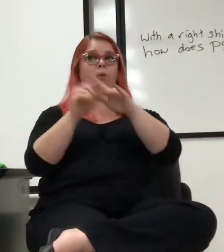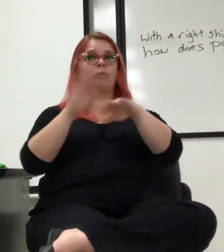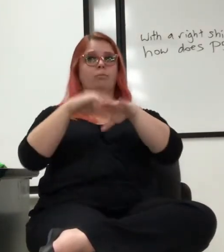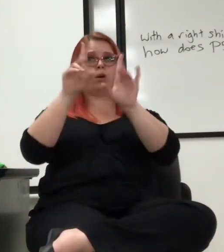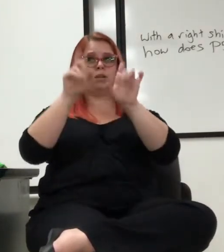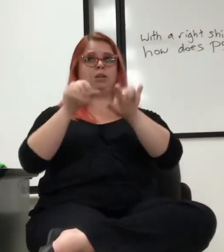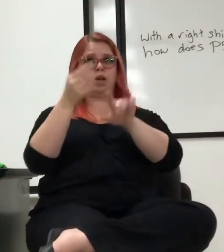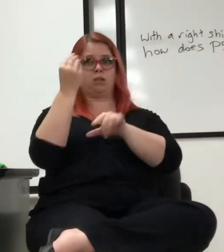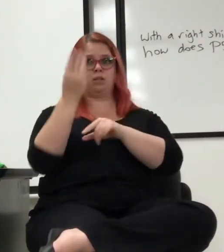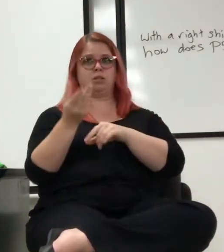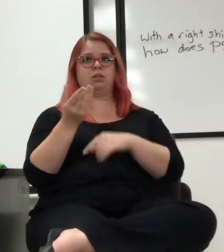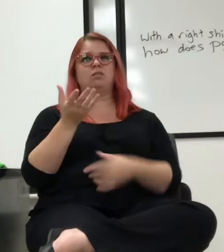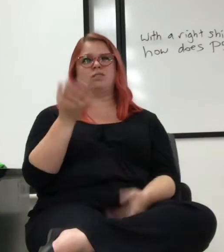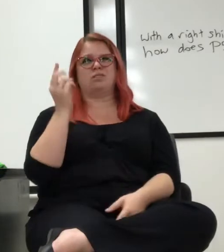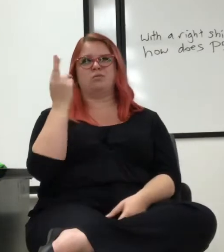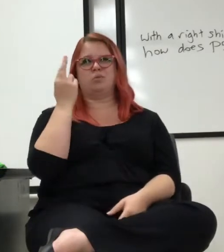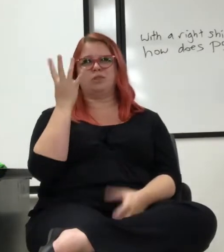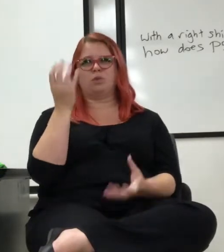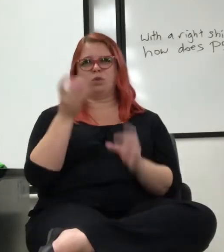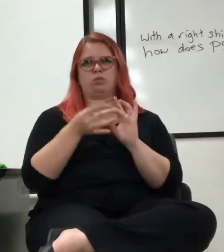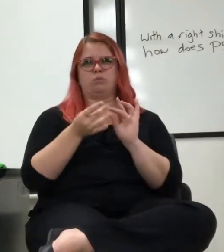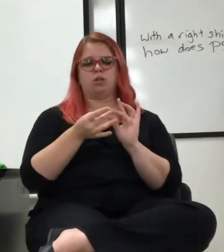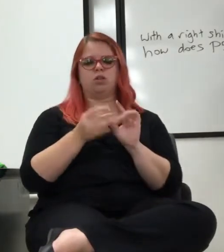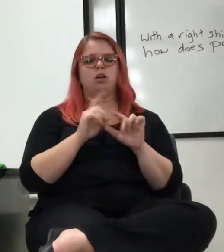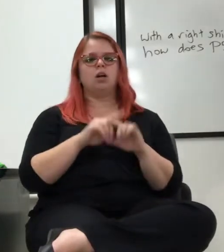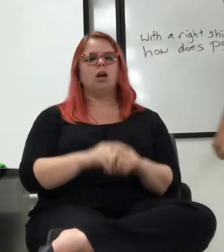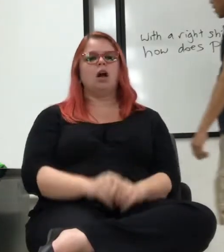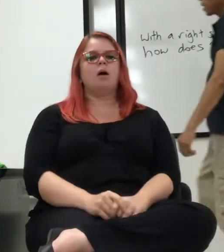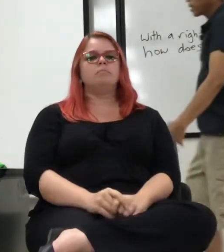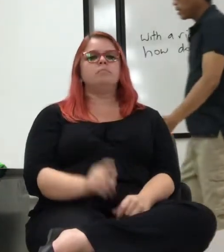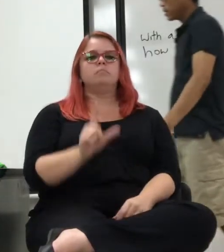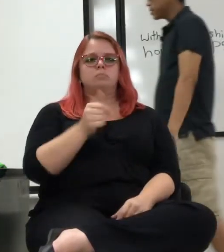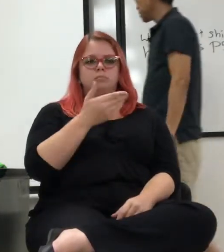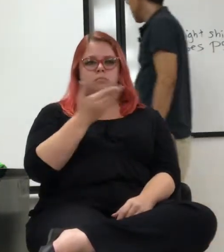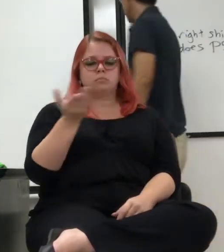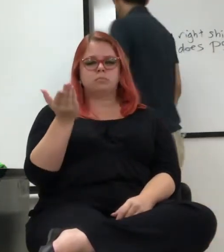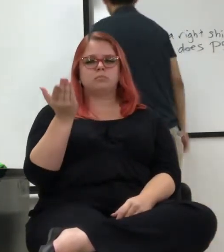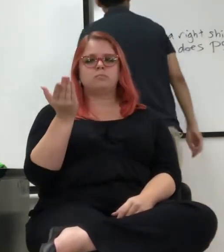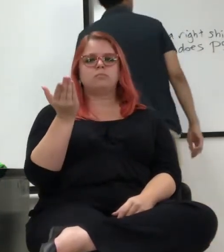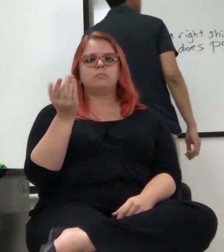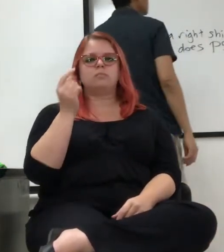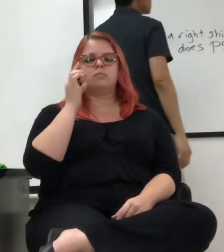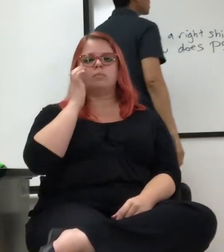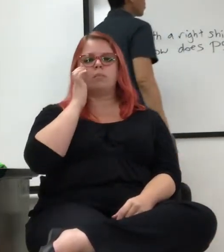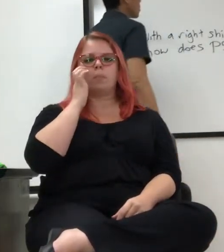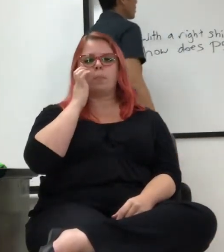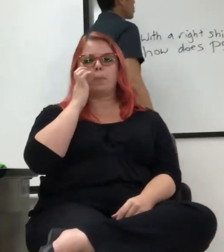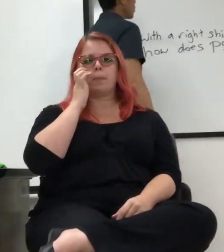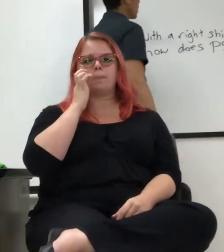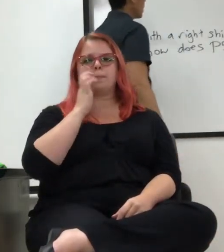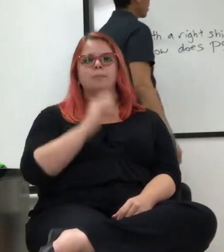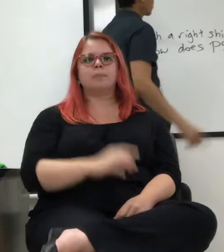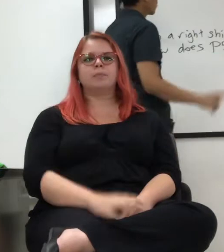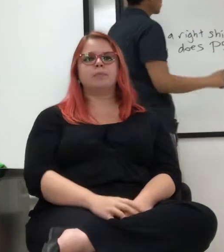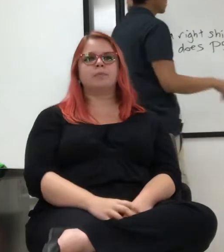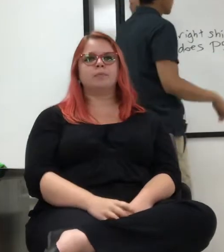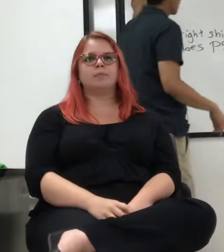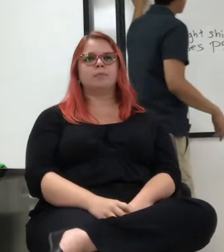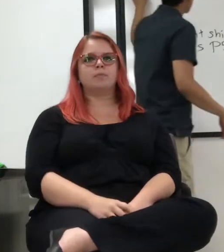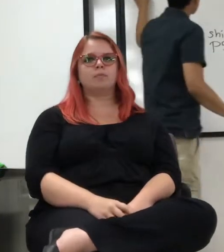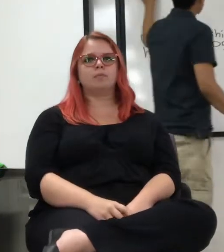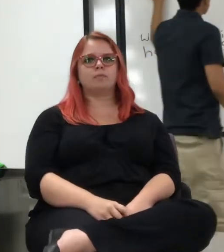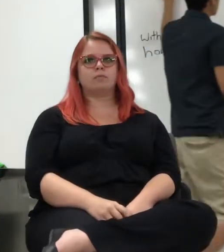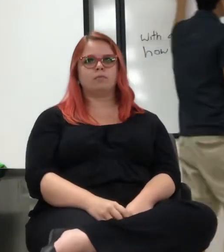mention it. The other thing is I'll be sure I get out, erase